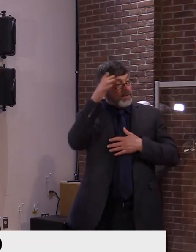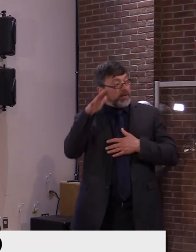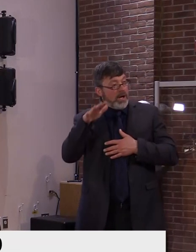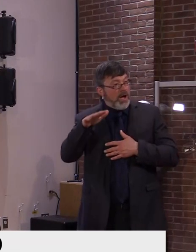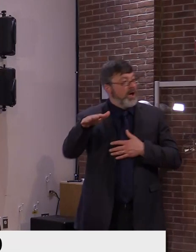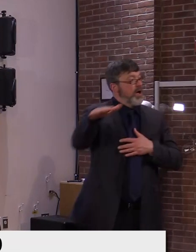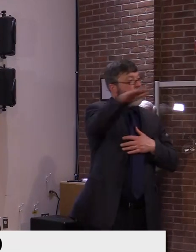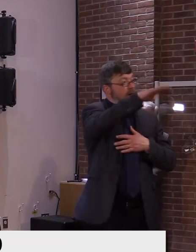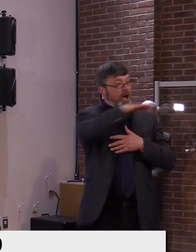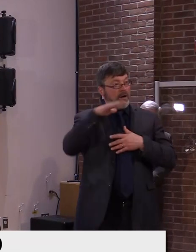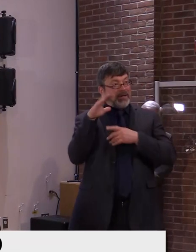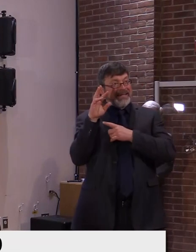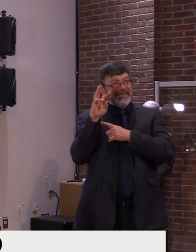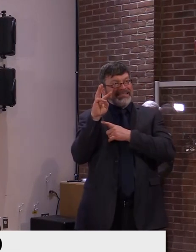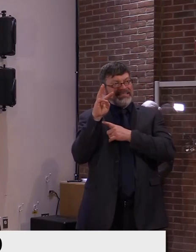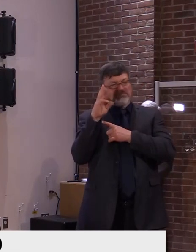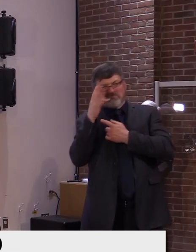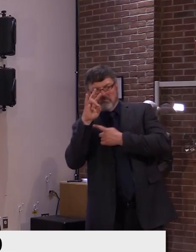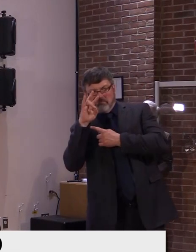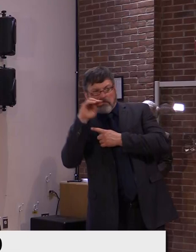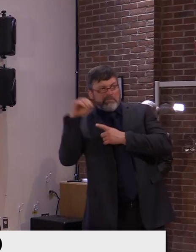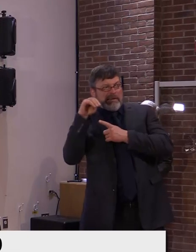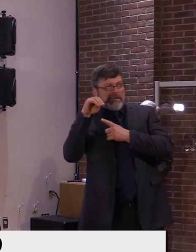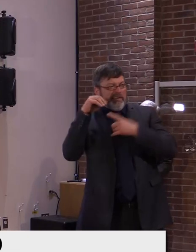the unfortunately tragic